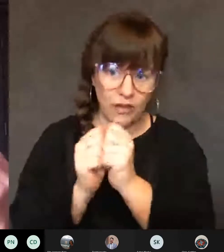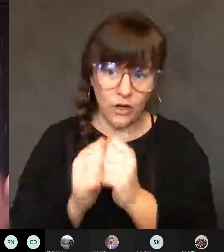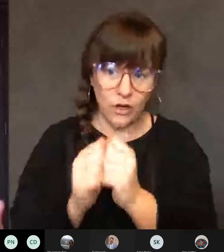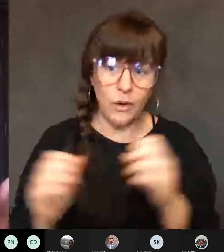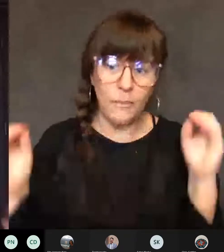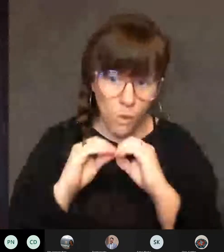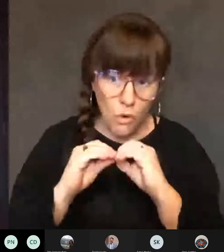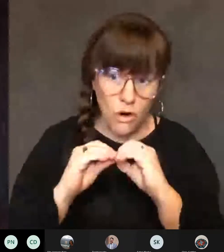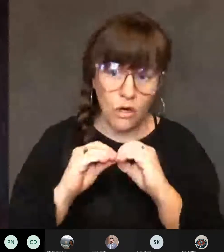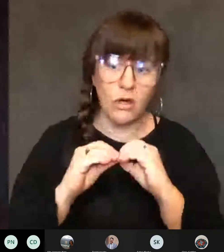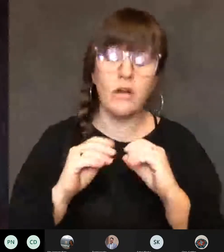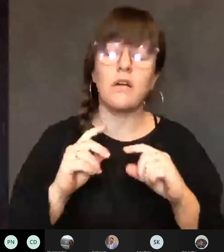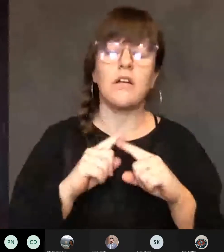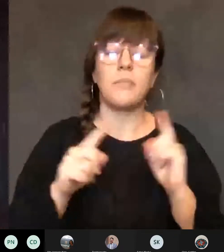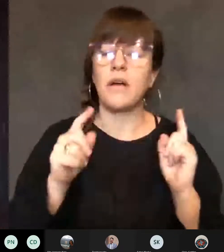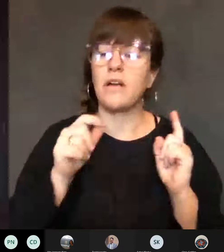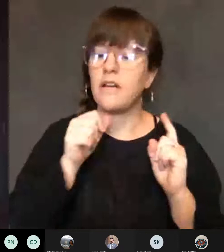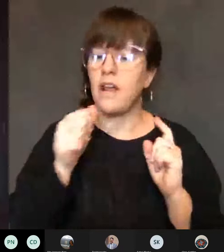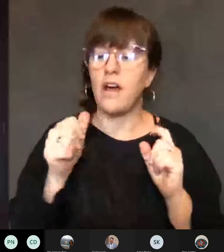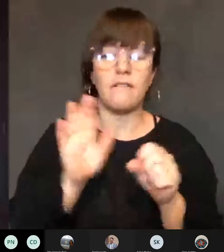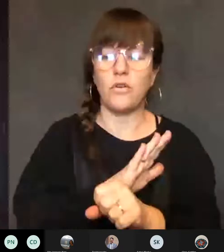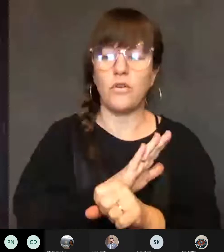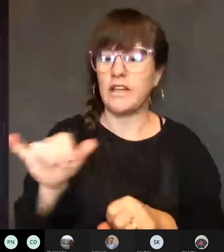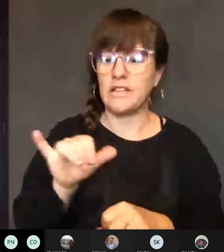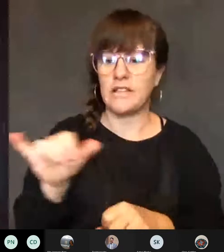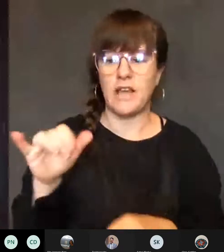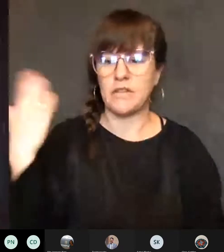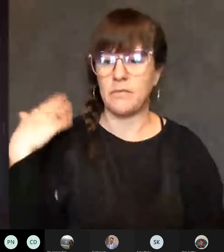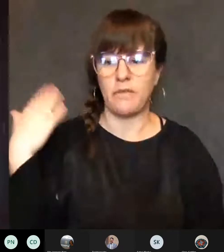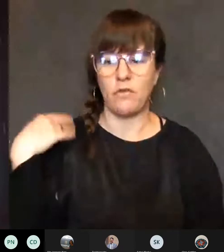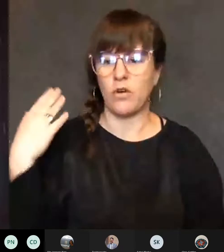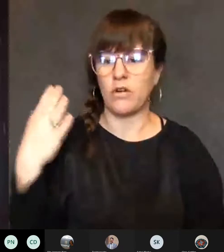not fully the way that we did before.